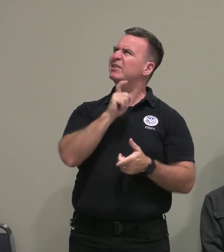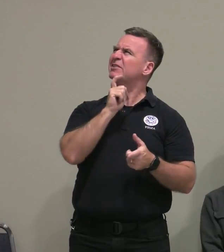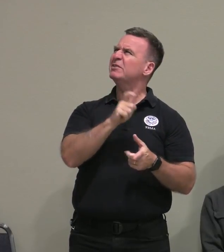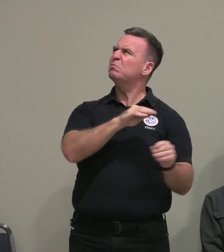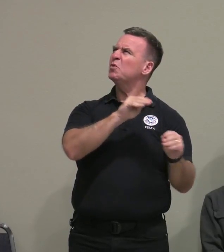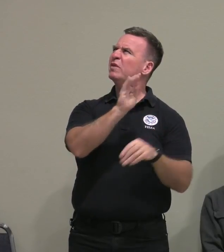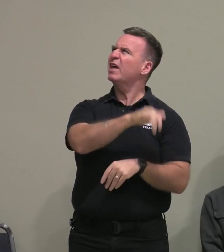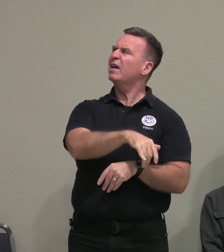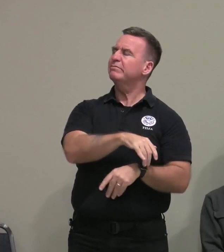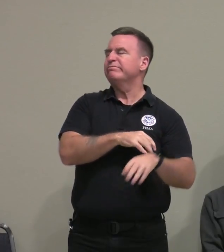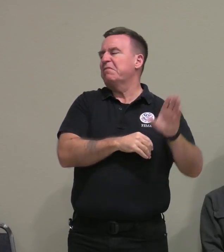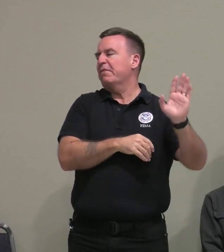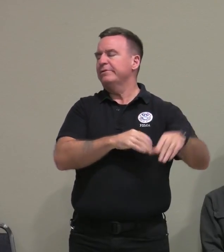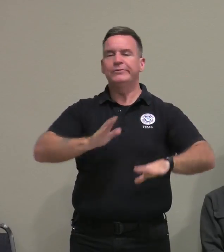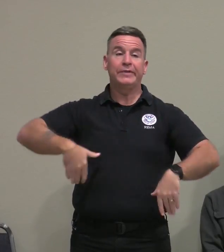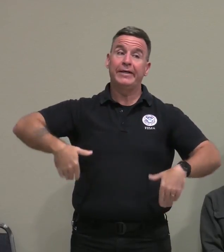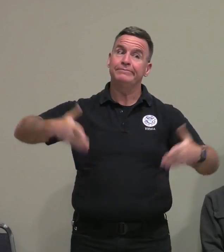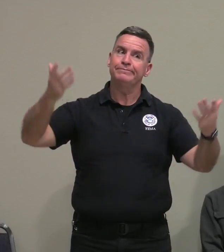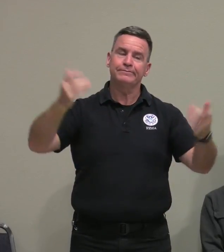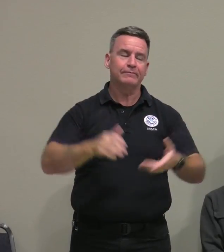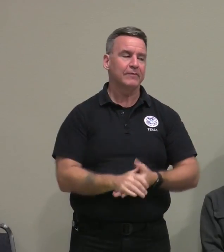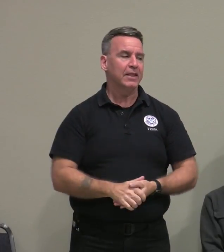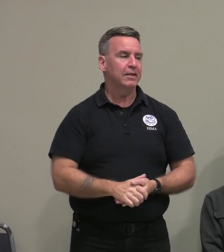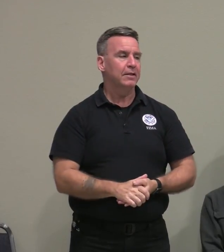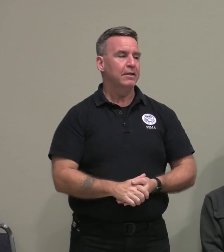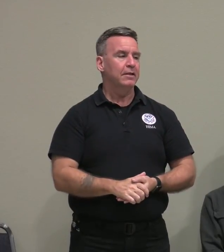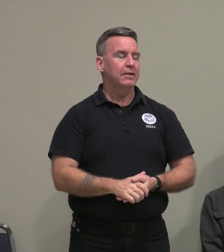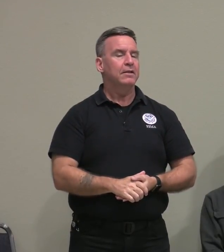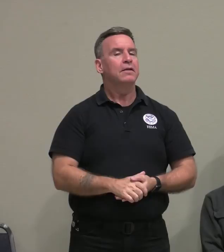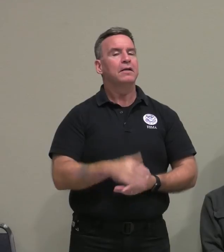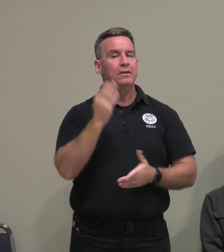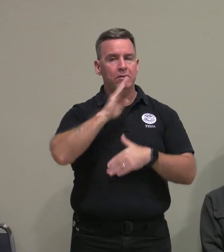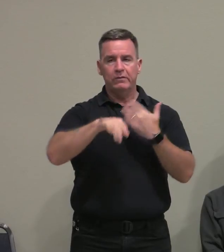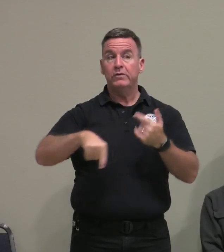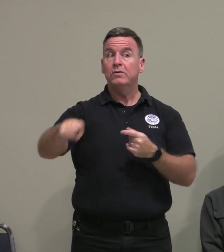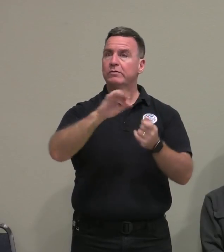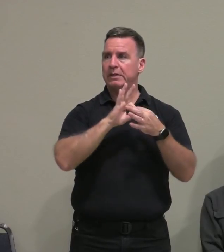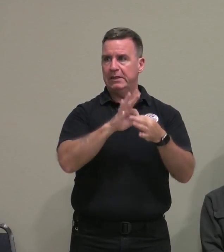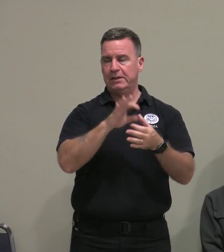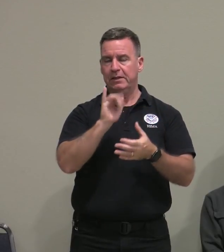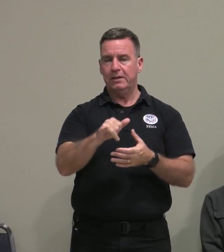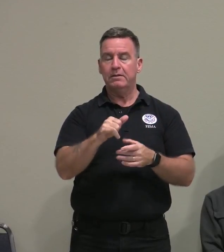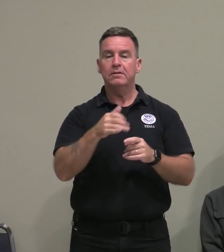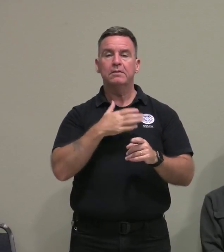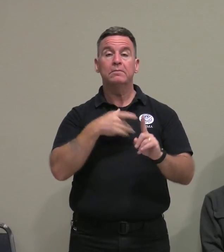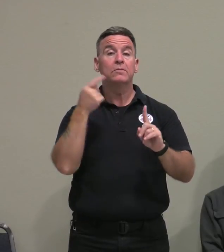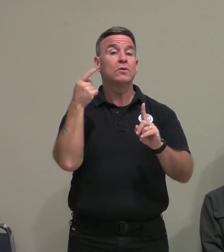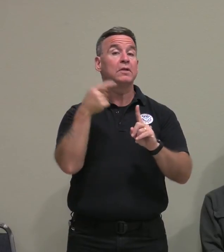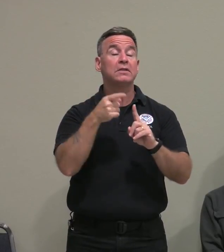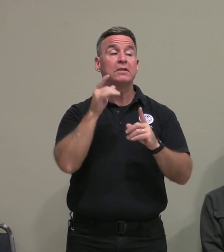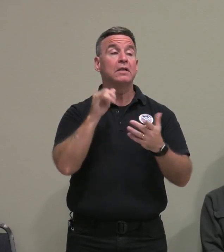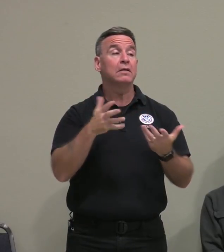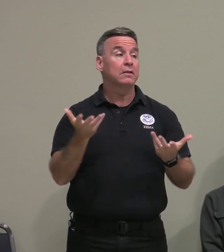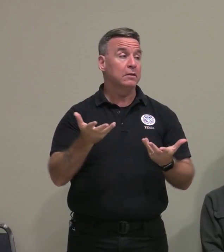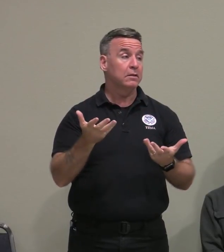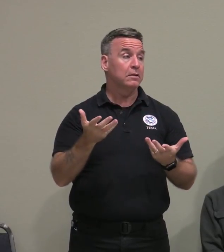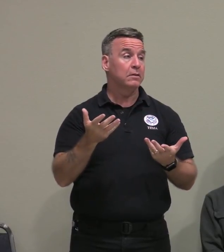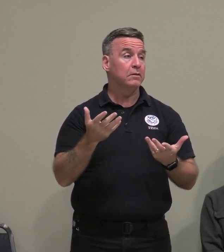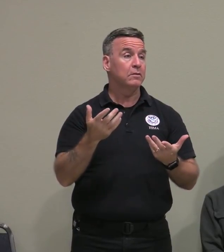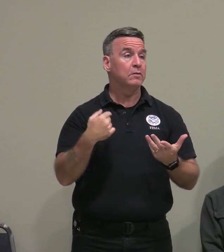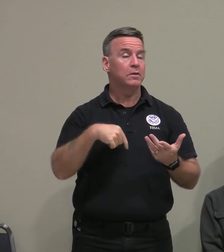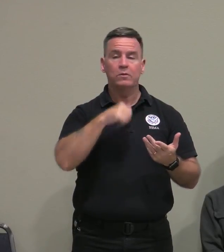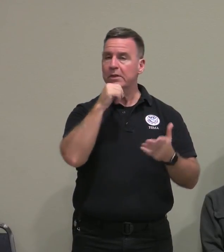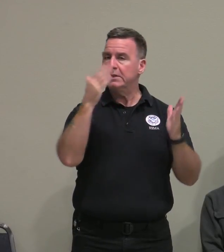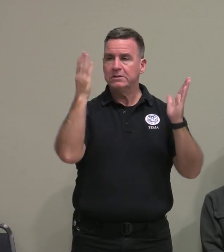should move that. And it was too late. So I know that all of you can relate to that. And the point and the takeaway on this is that we